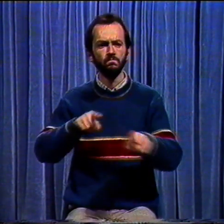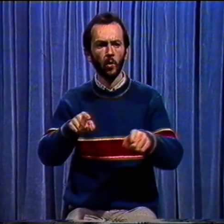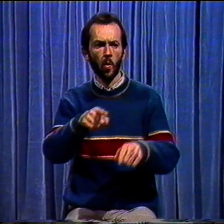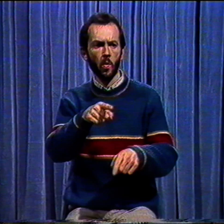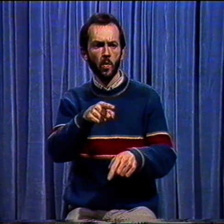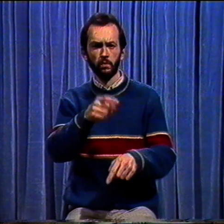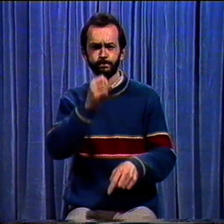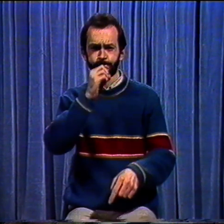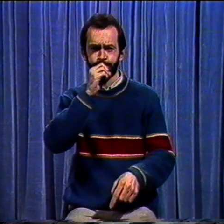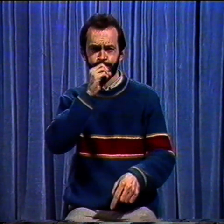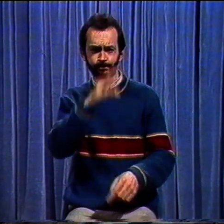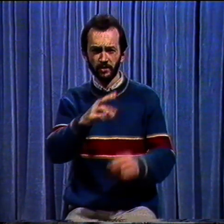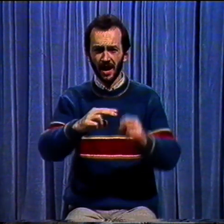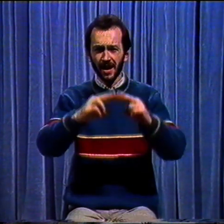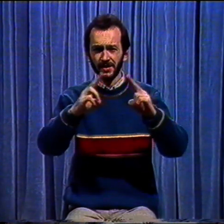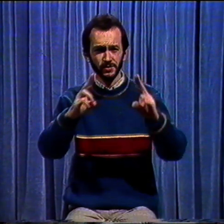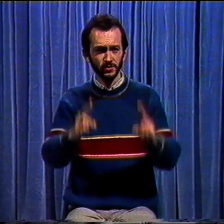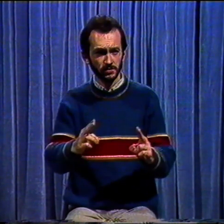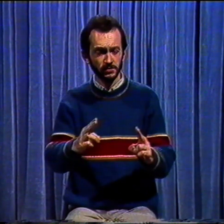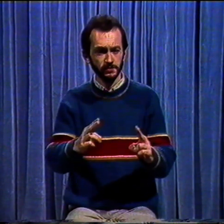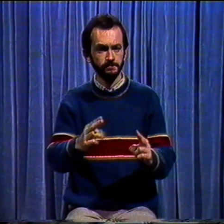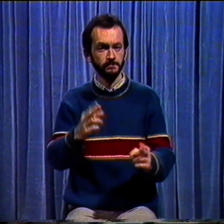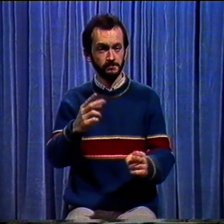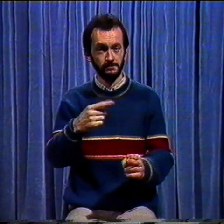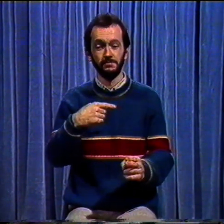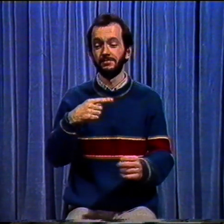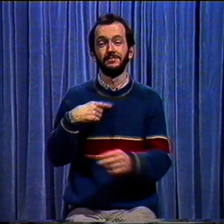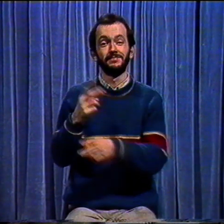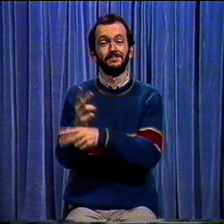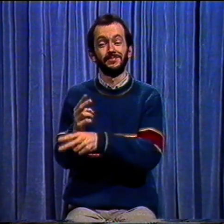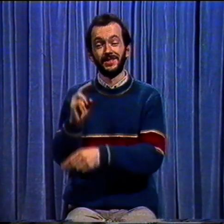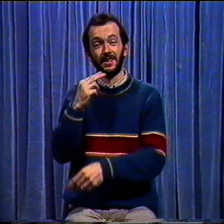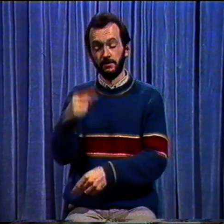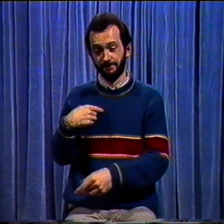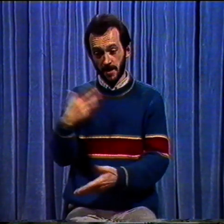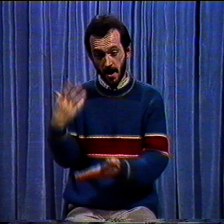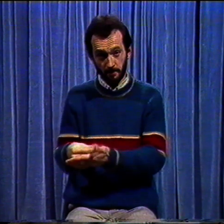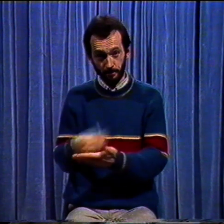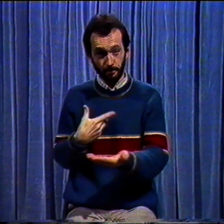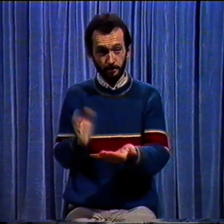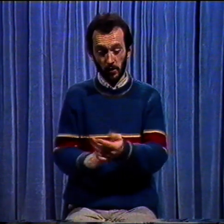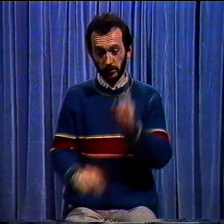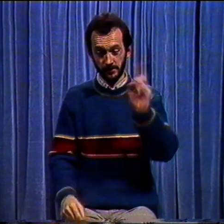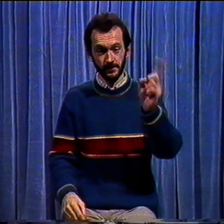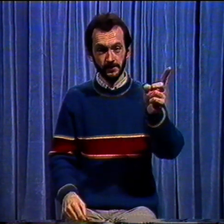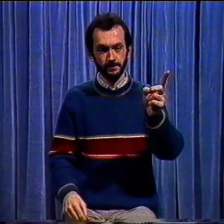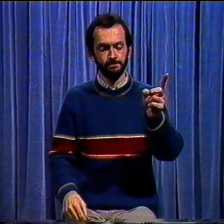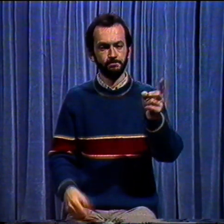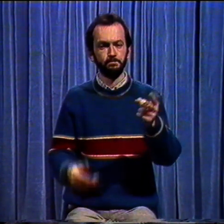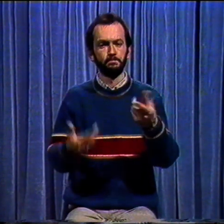I'd been searching for a house, and there was a beautiful house. I was talking to a deaf friend. I nearly bought that house,